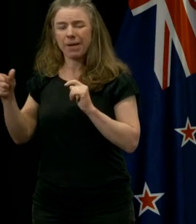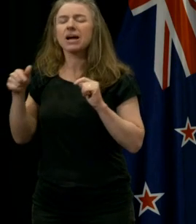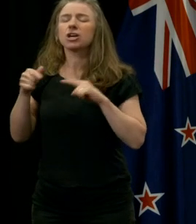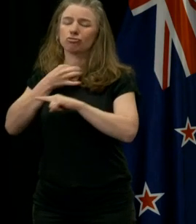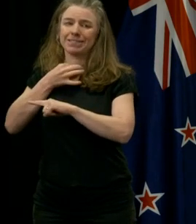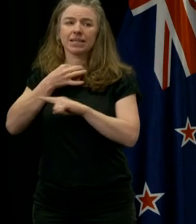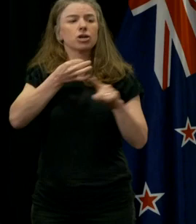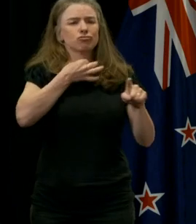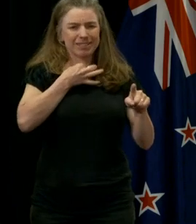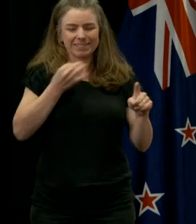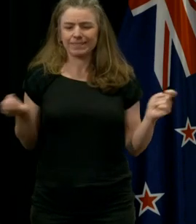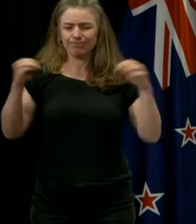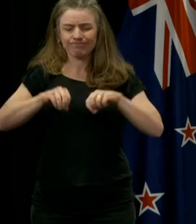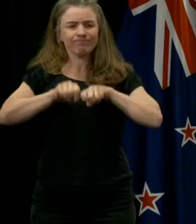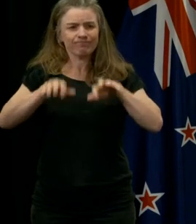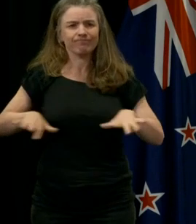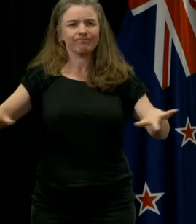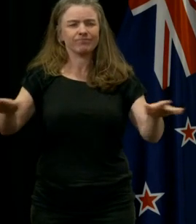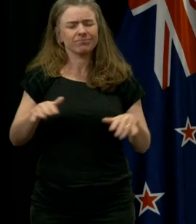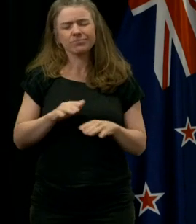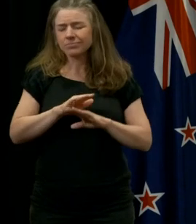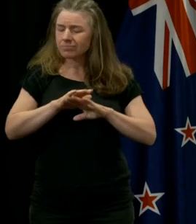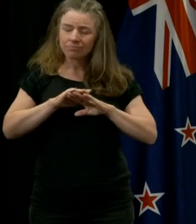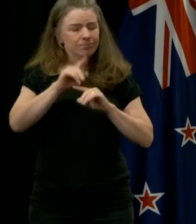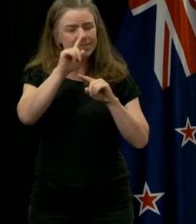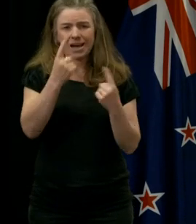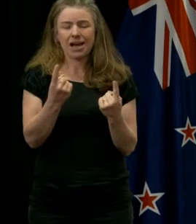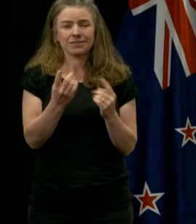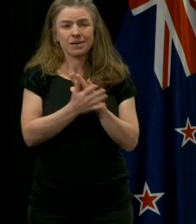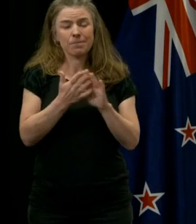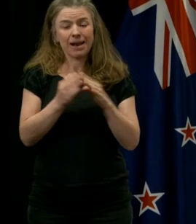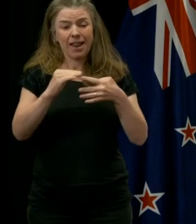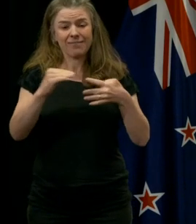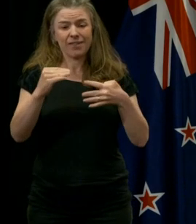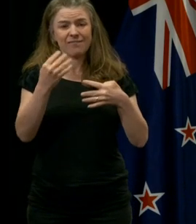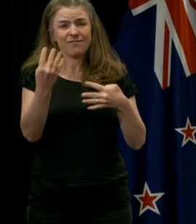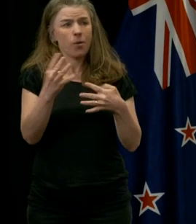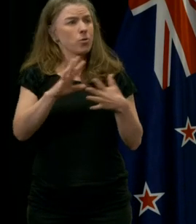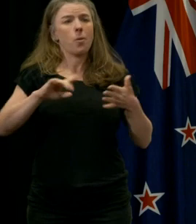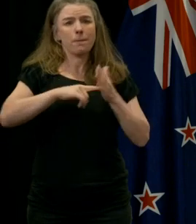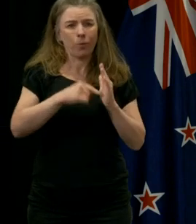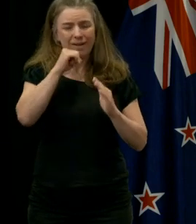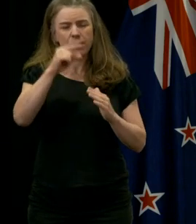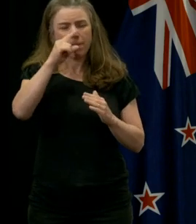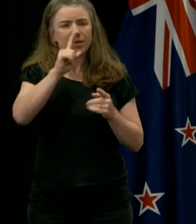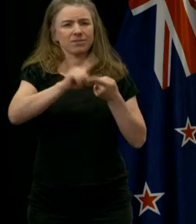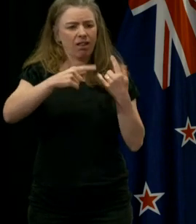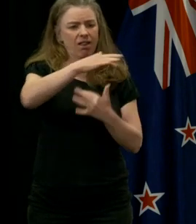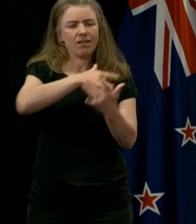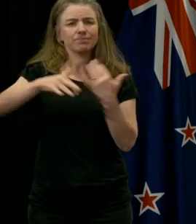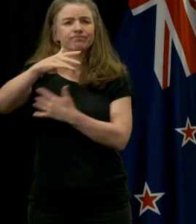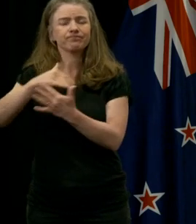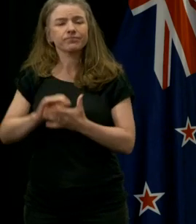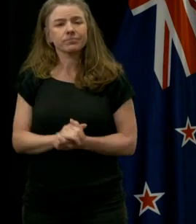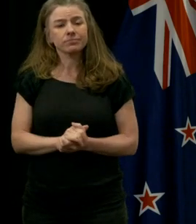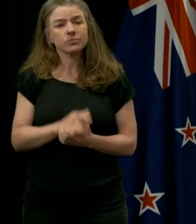risk increases, and we cannot afford that. It ruins the entire purpose of Alert Level 4. You